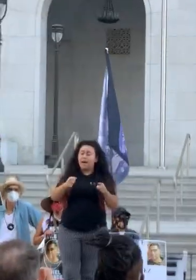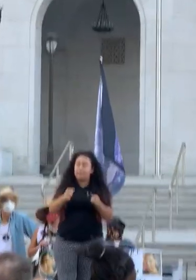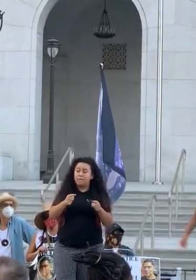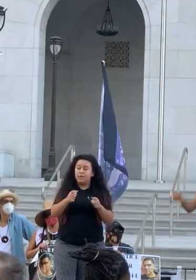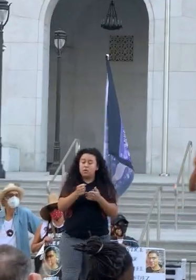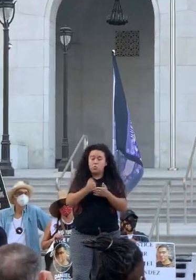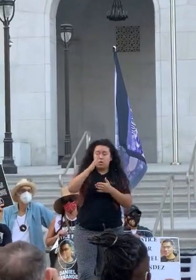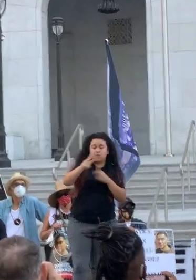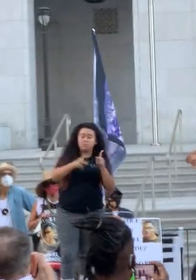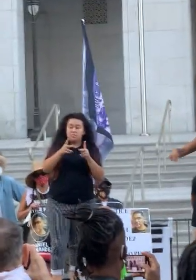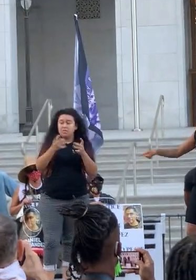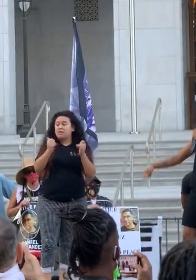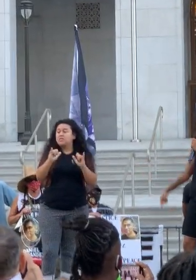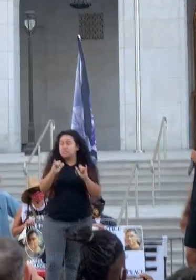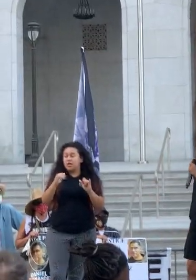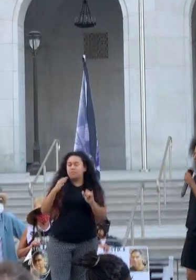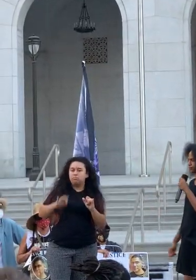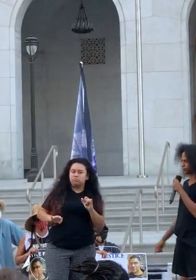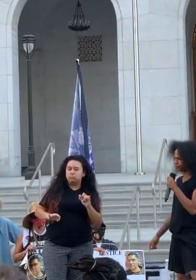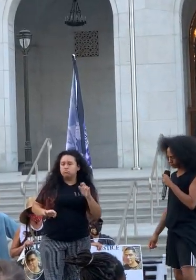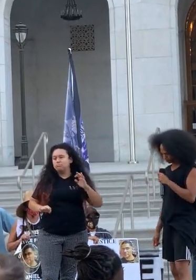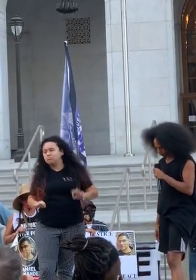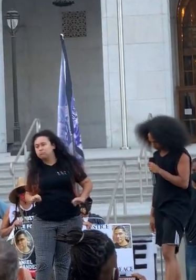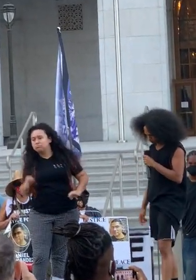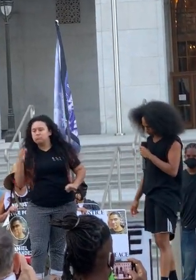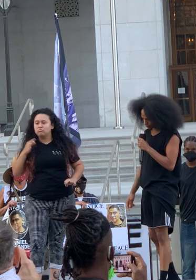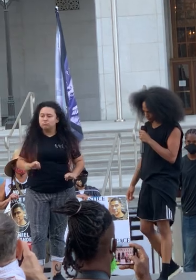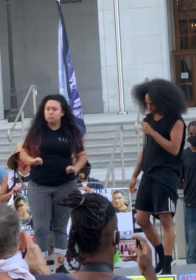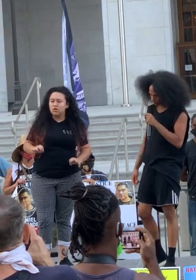to profit. While that is happening,